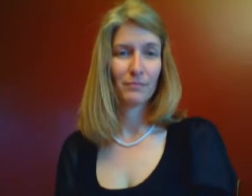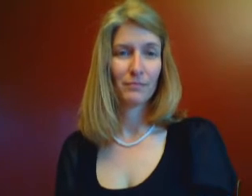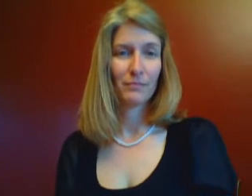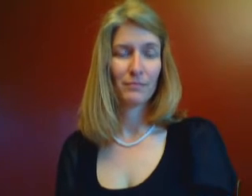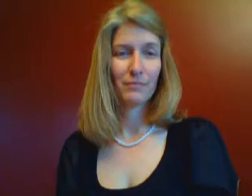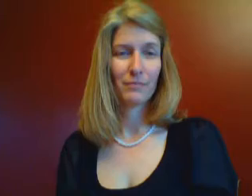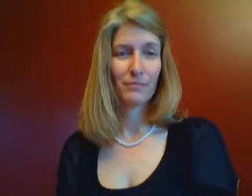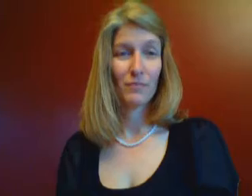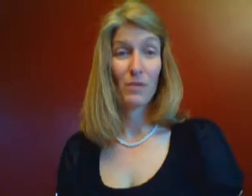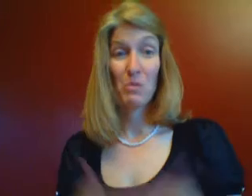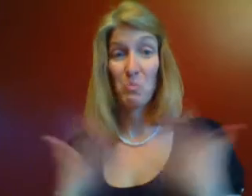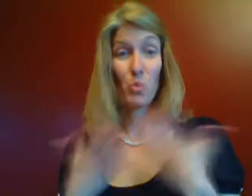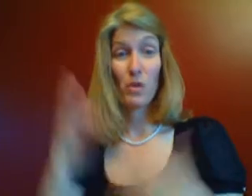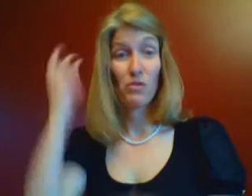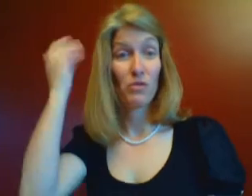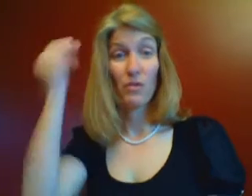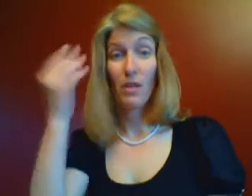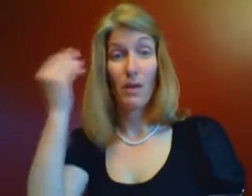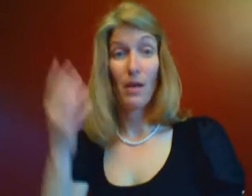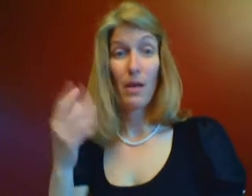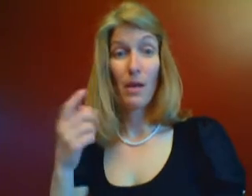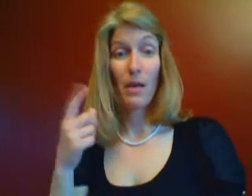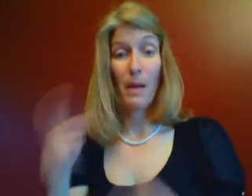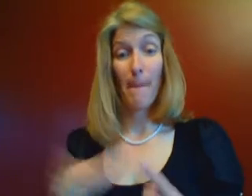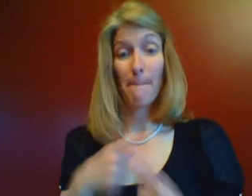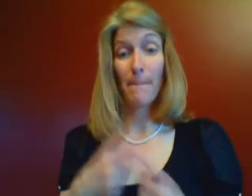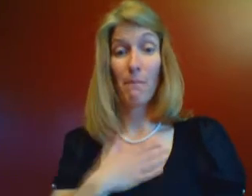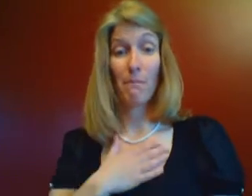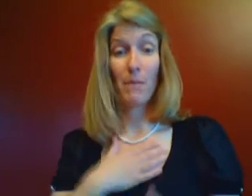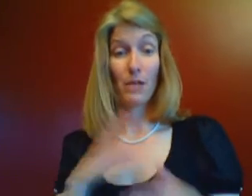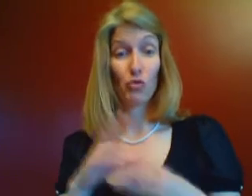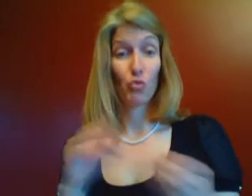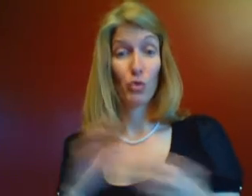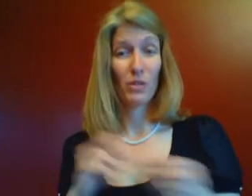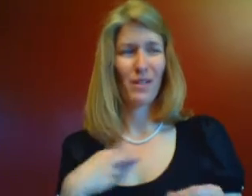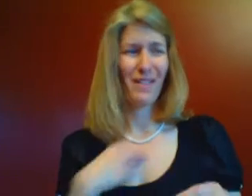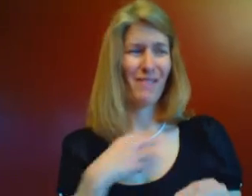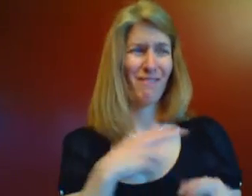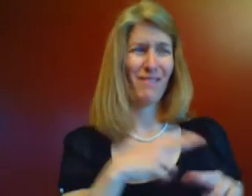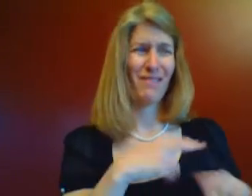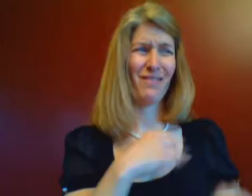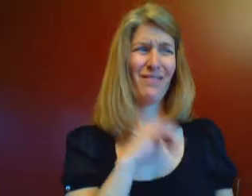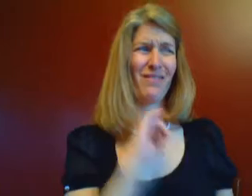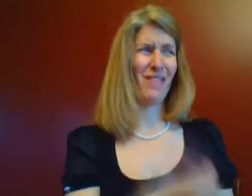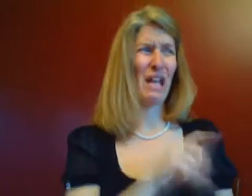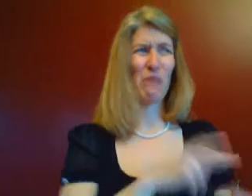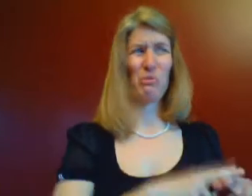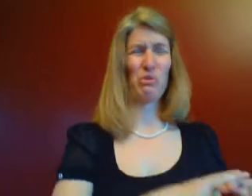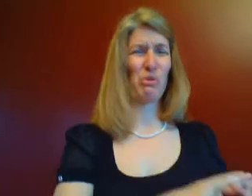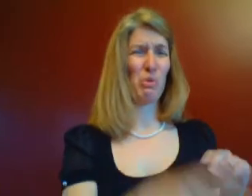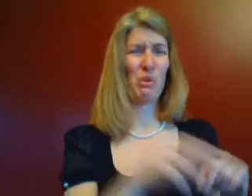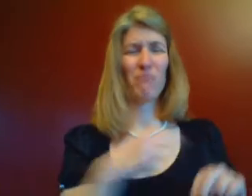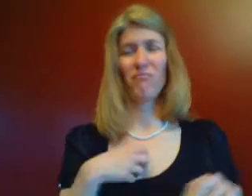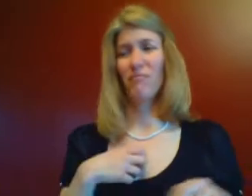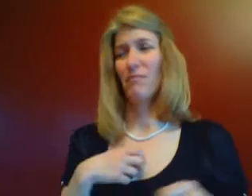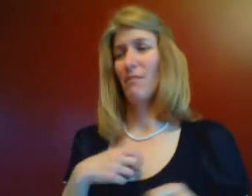What did you think about my story? That was sure. What did you think about it, Isaac? That wasn't the whole story. What do you mean